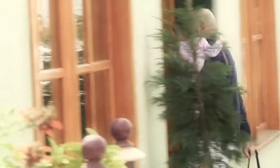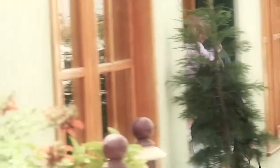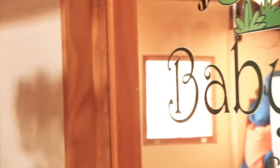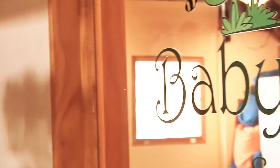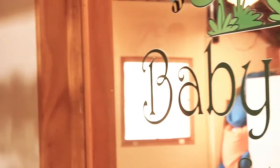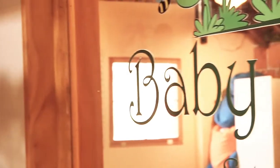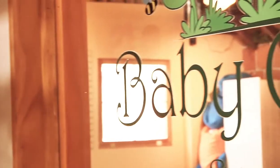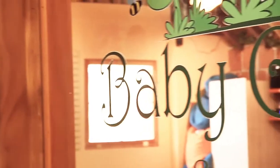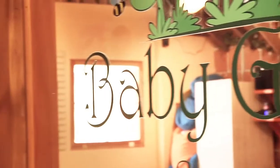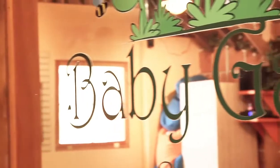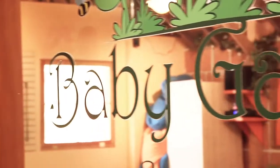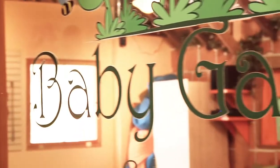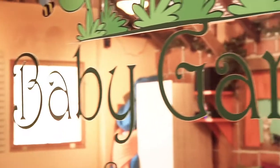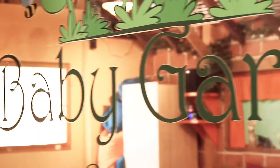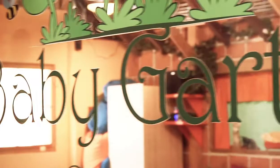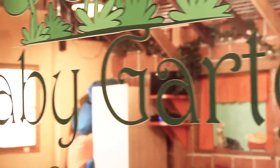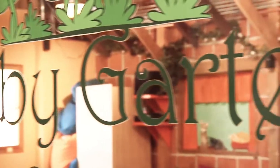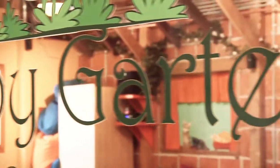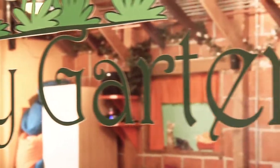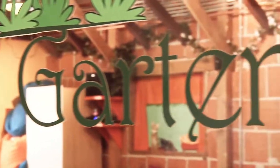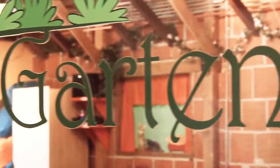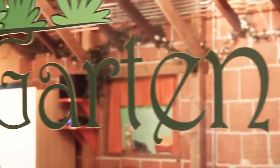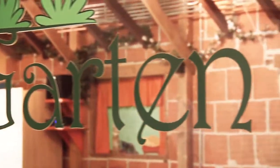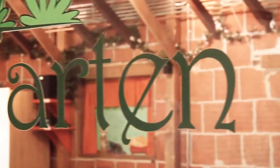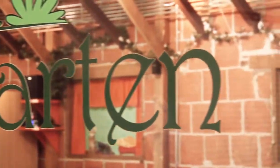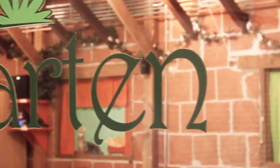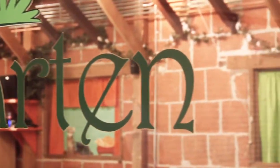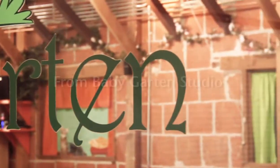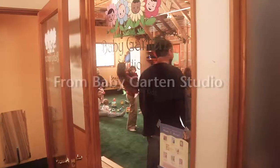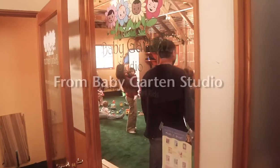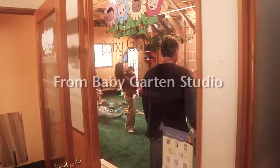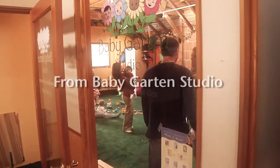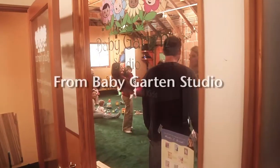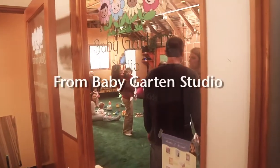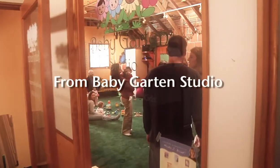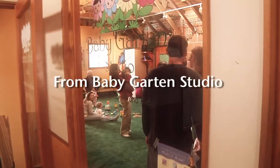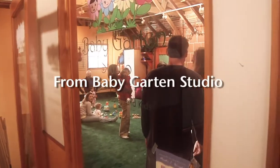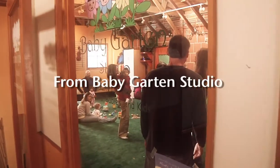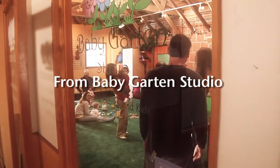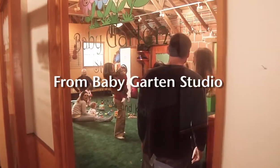Me and my family. Me and my